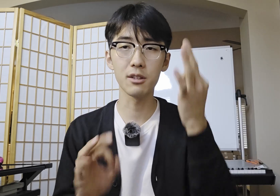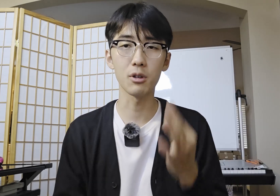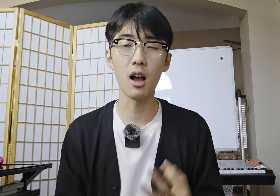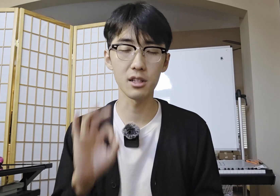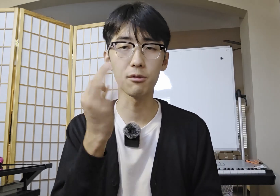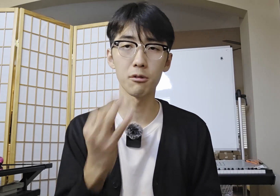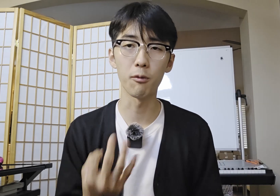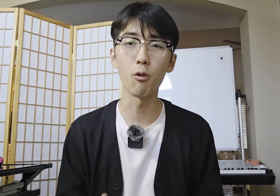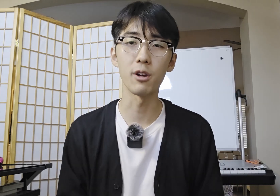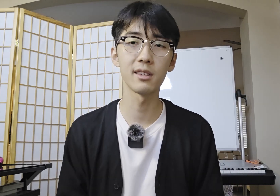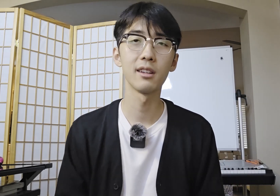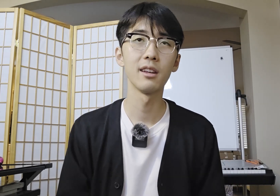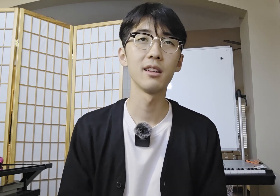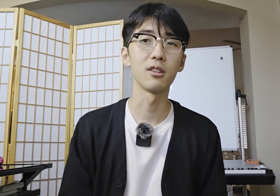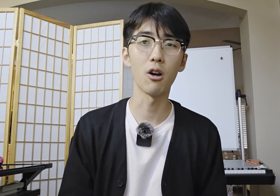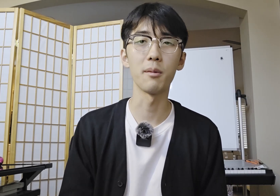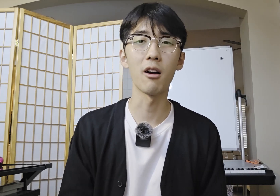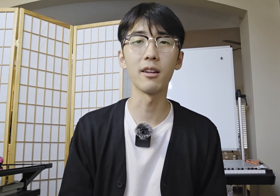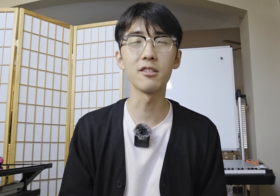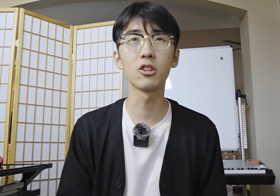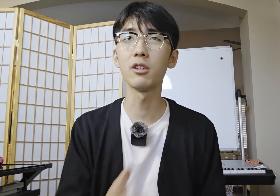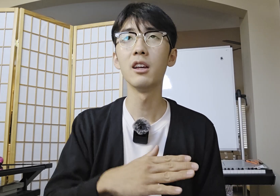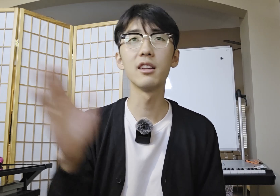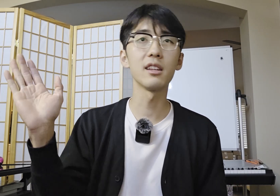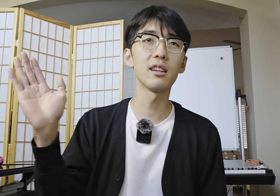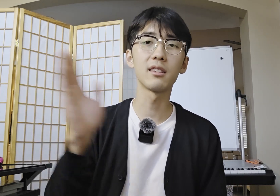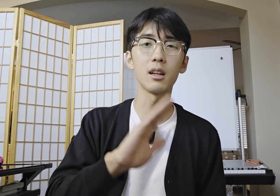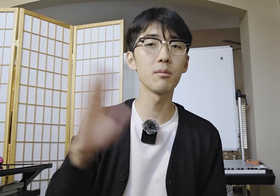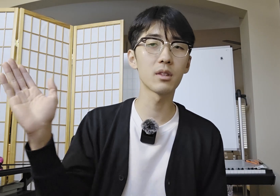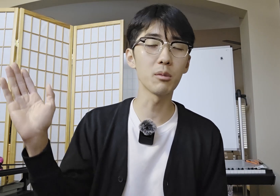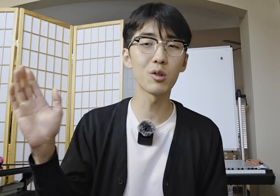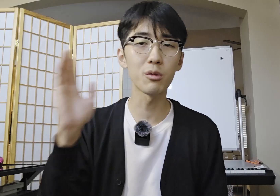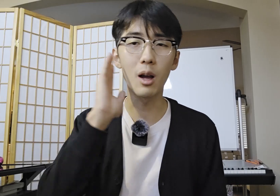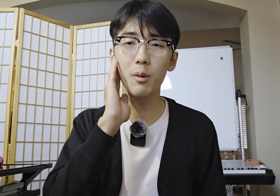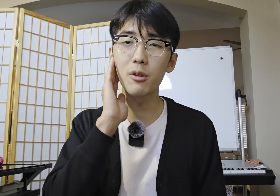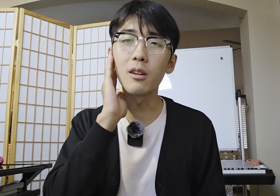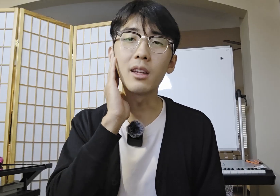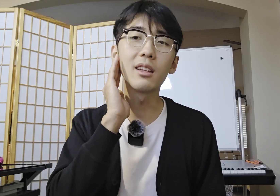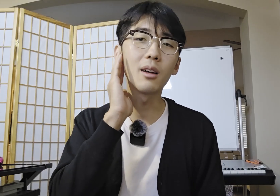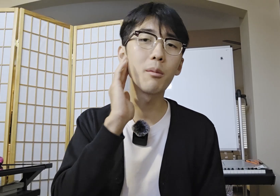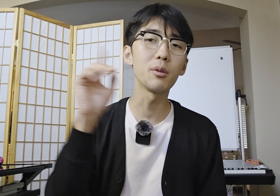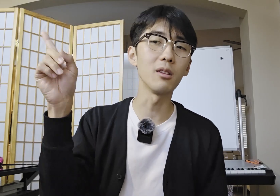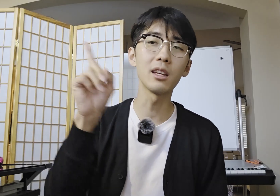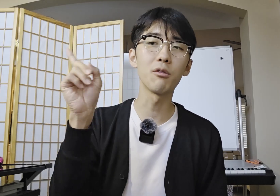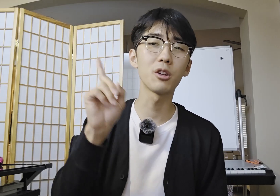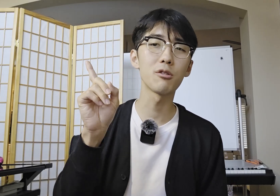actual kanji for it to call them out. There's some YouTuber. I'm gonna put the link over here or